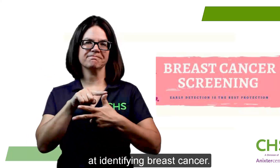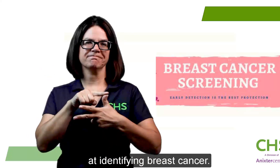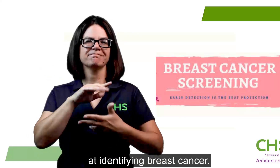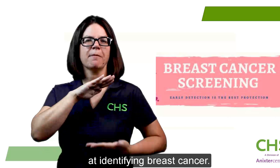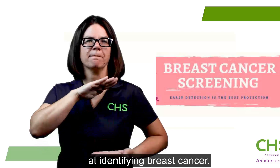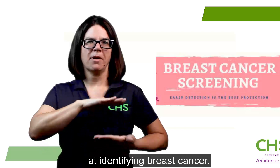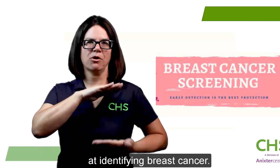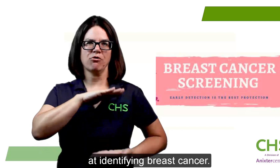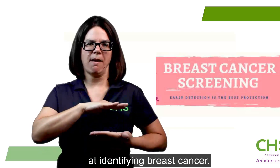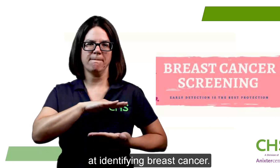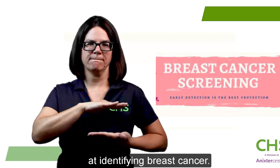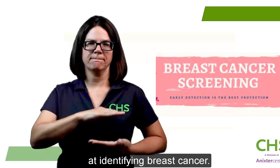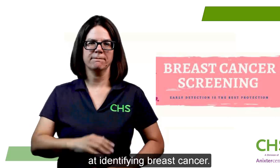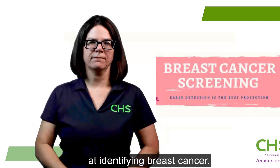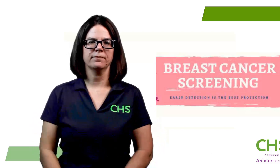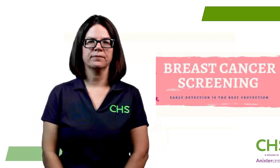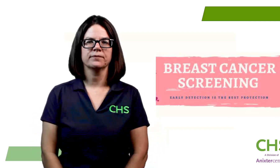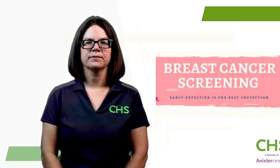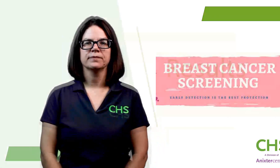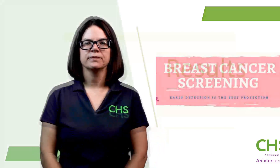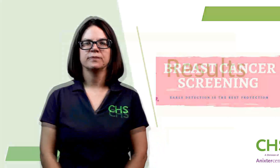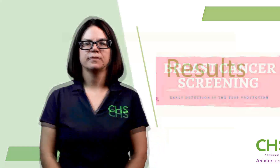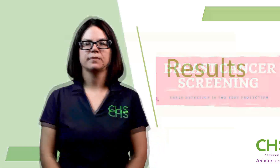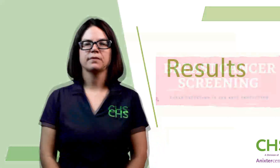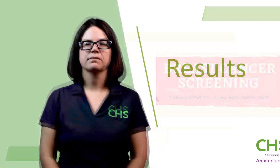best at identifying breast cancer.